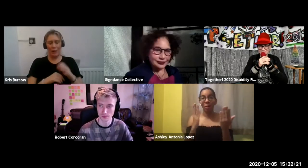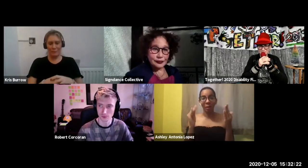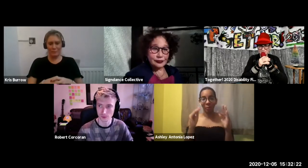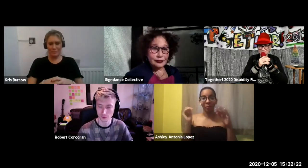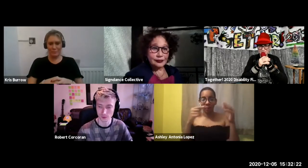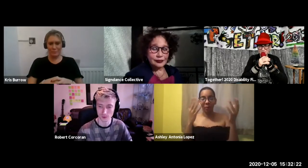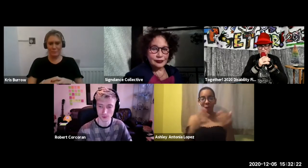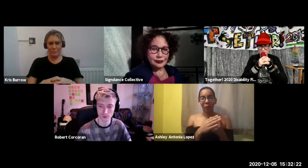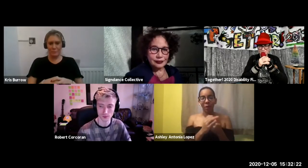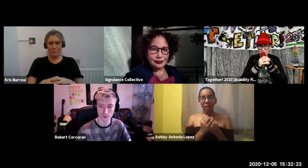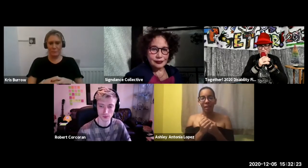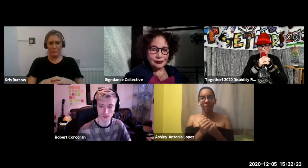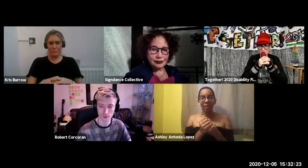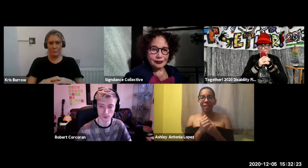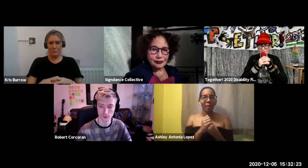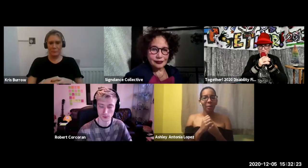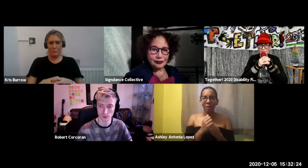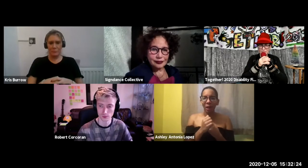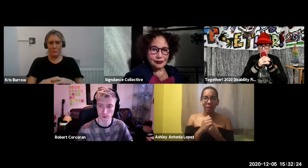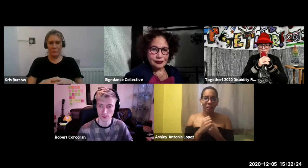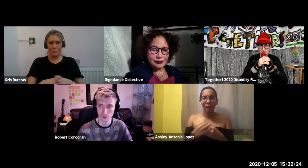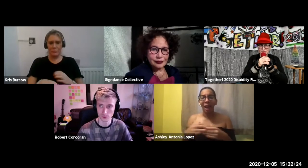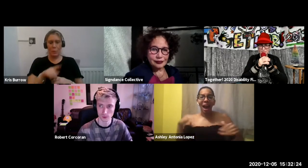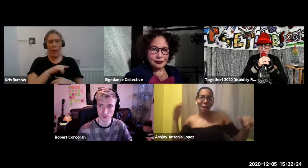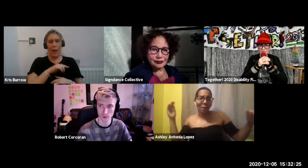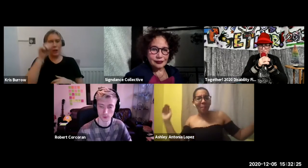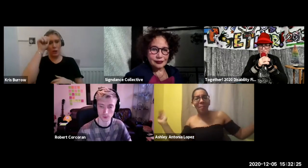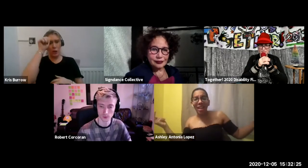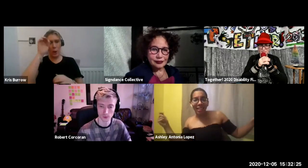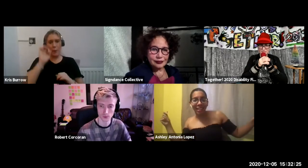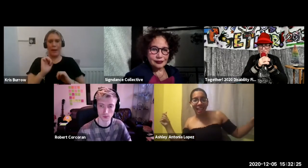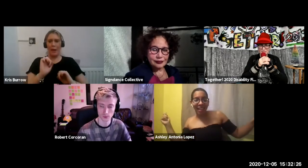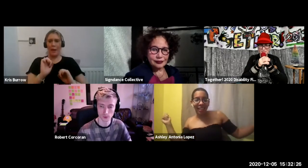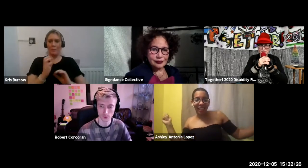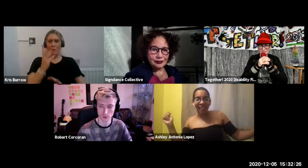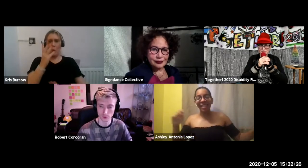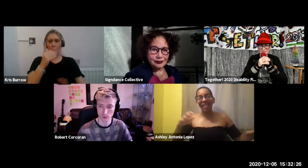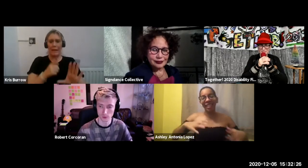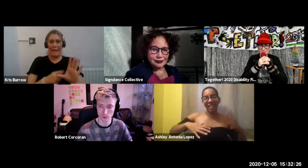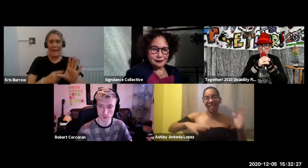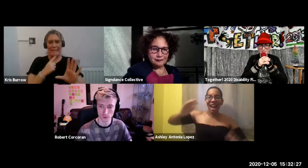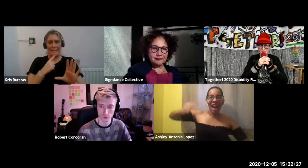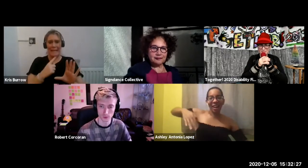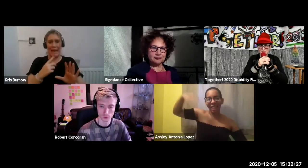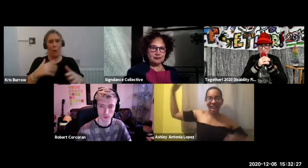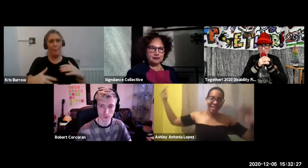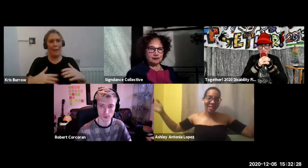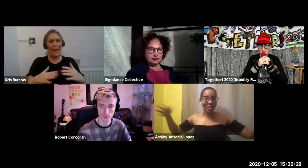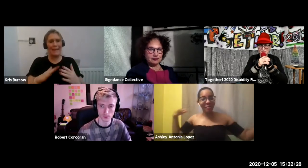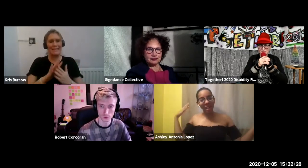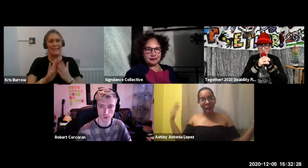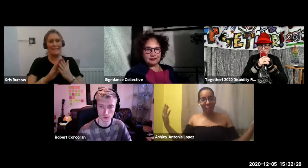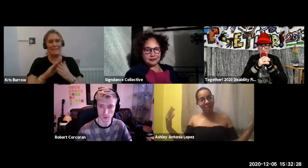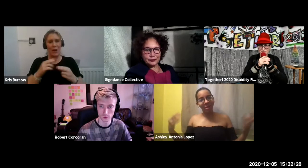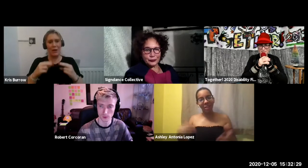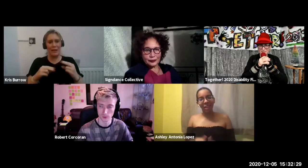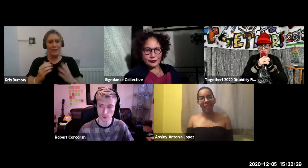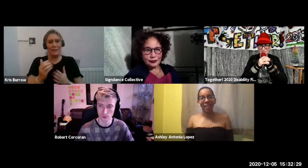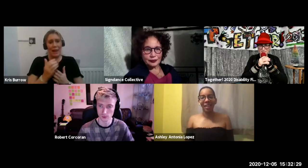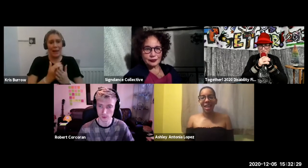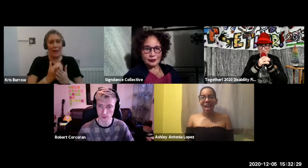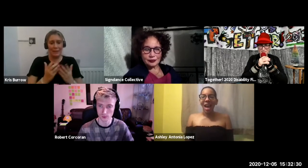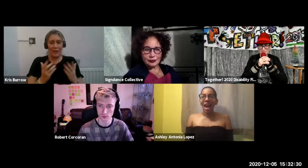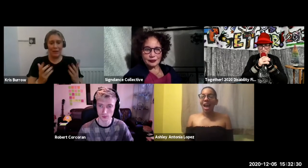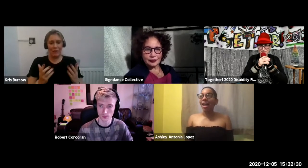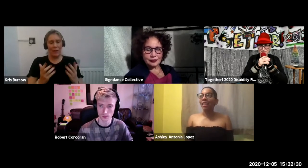I've known him for 4 years, and he always talked to like how amazing Signdance is and how he has so many